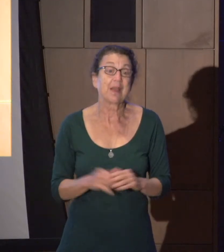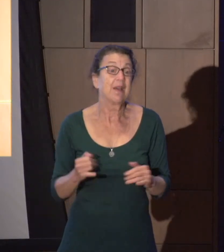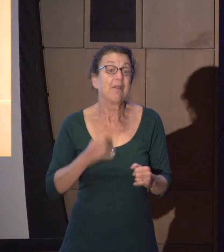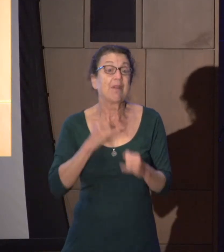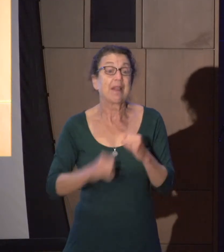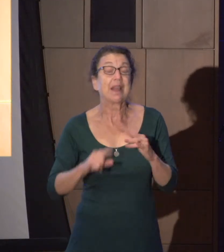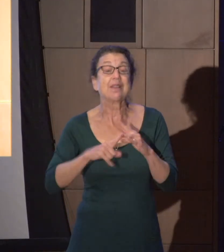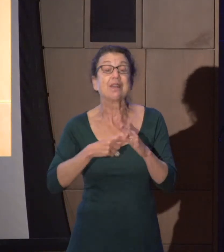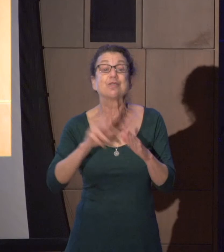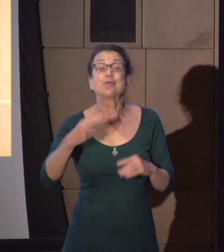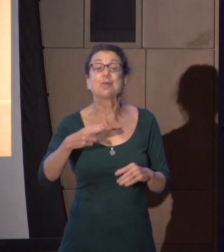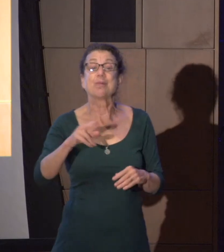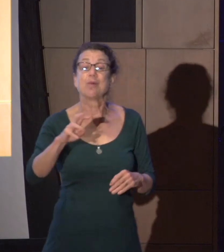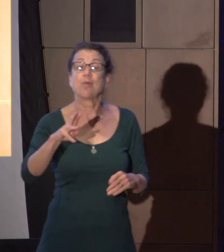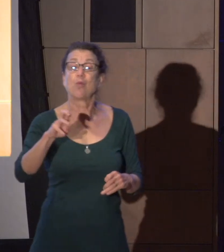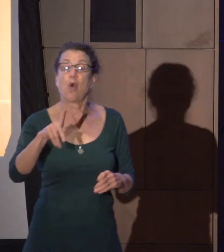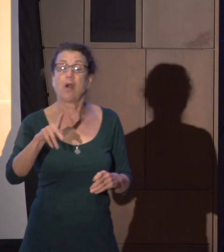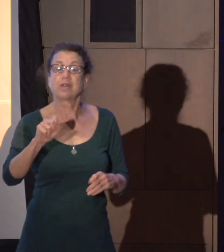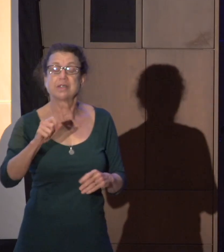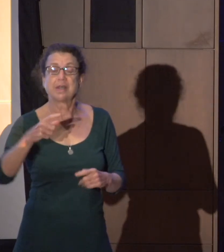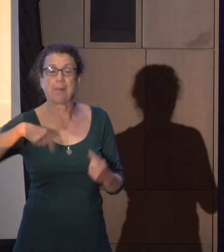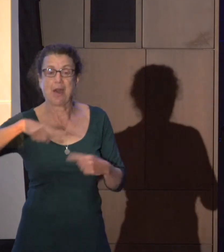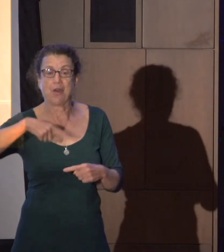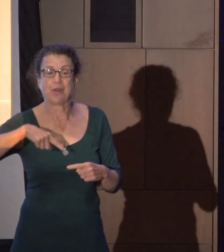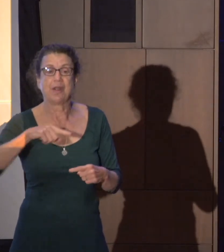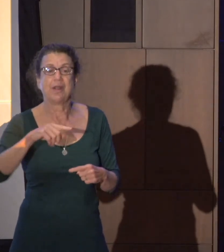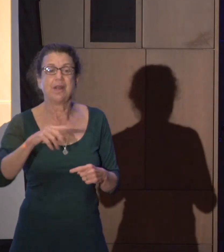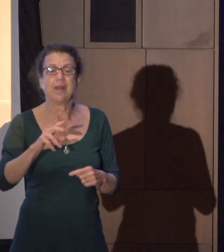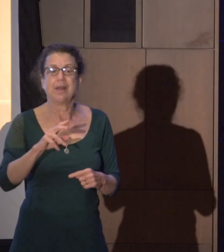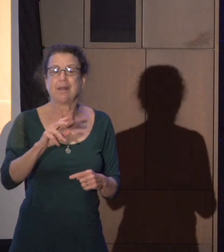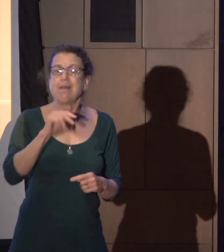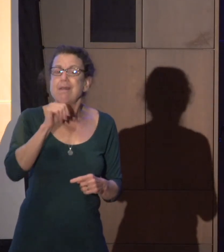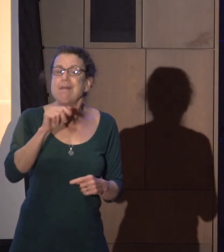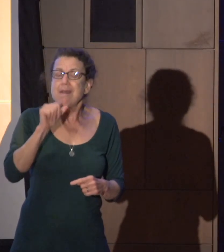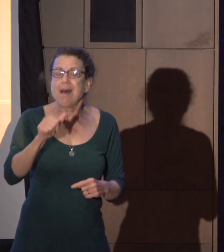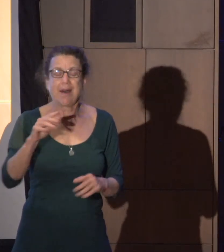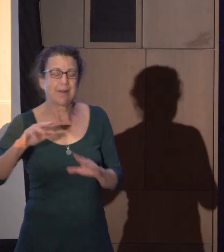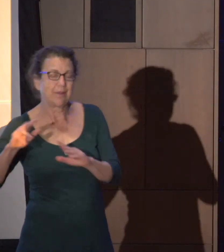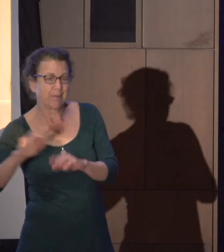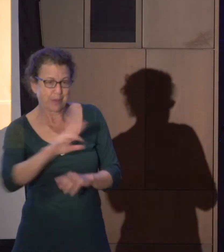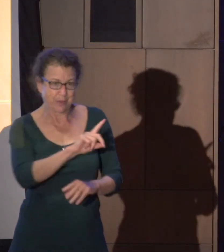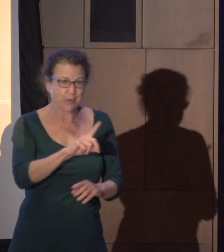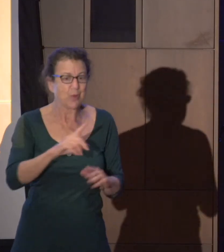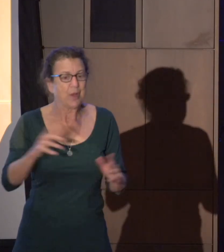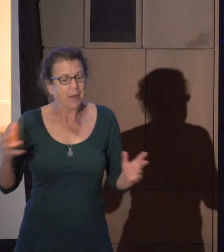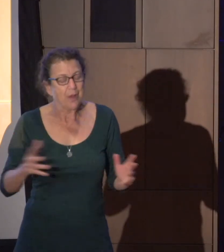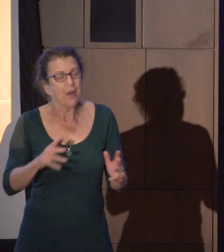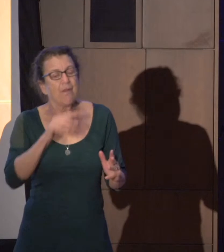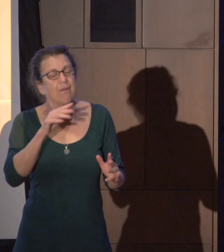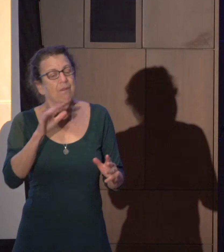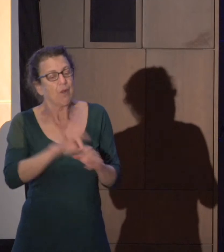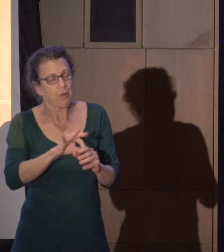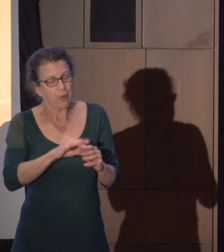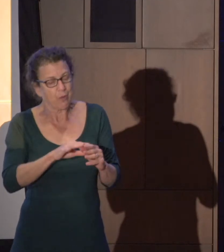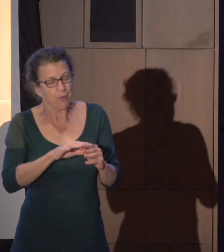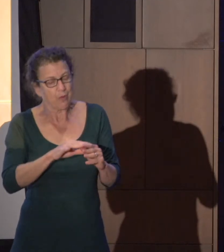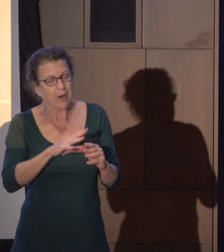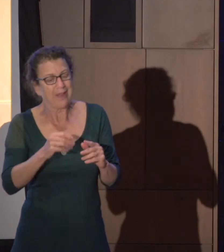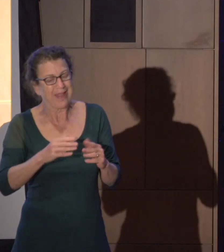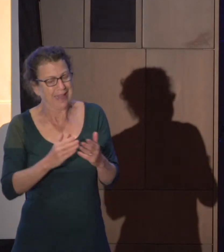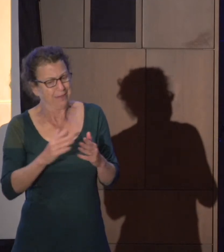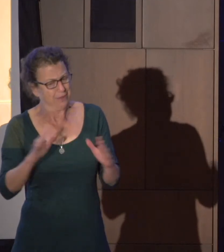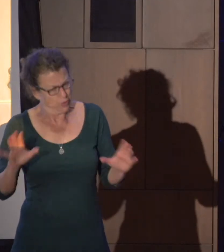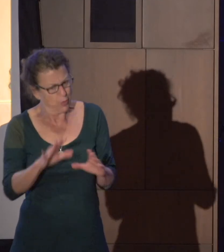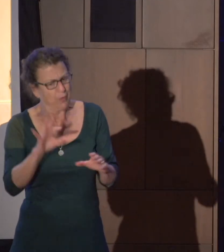Finally, we launched New Hampshire Rocks the Vote, a nonpartisan initiative to promote both young voter registration and the exercising of the right to vote on